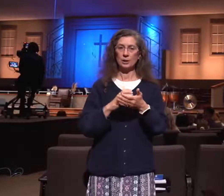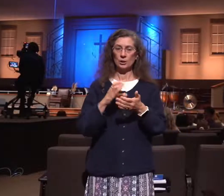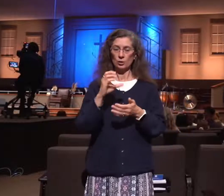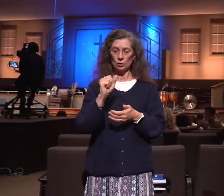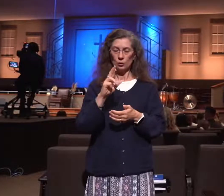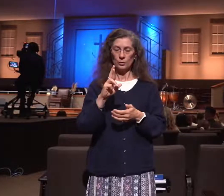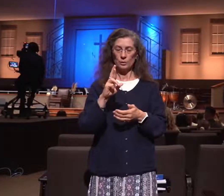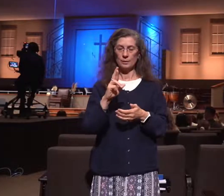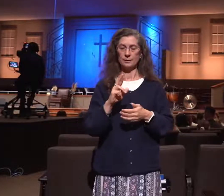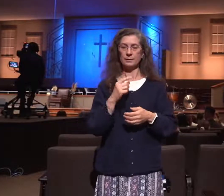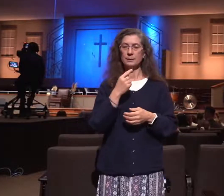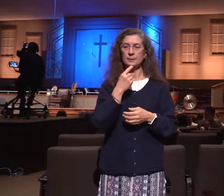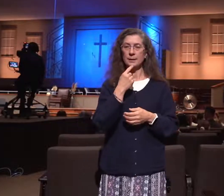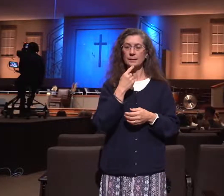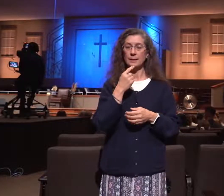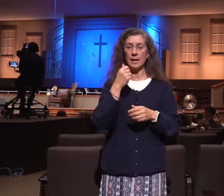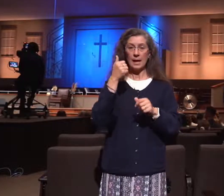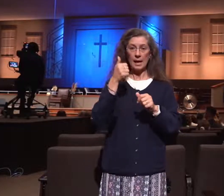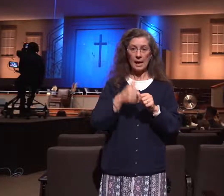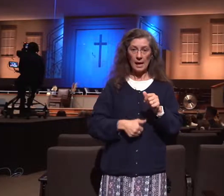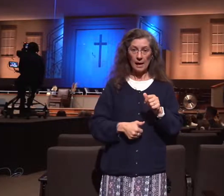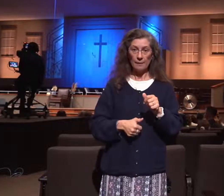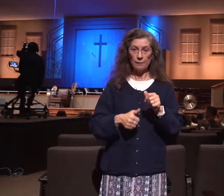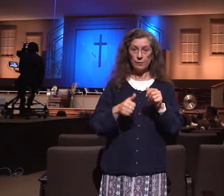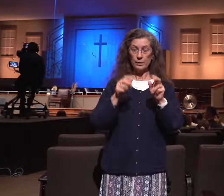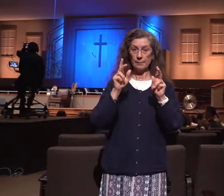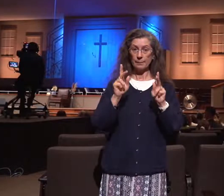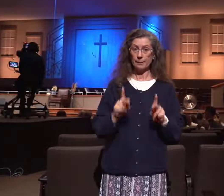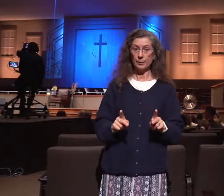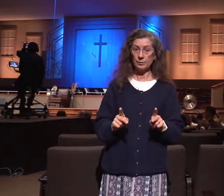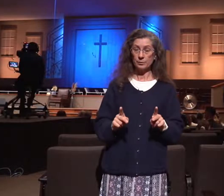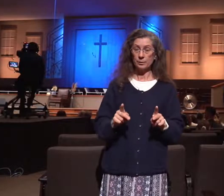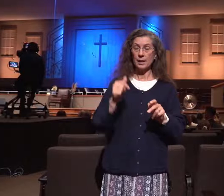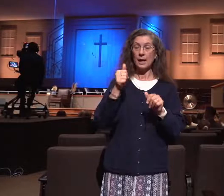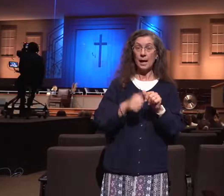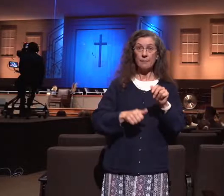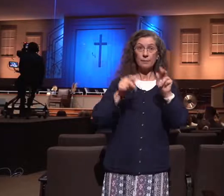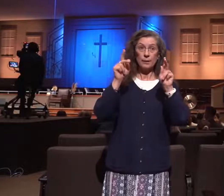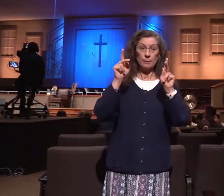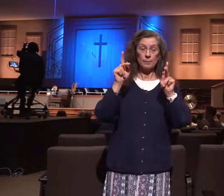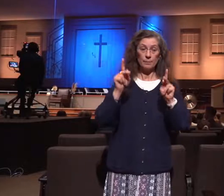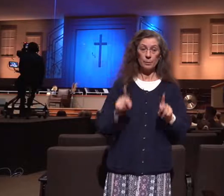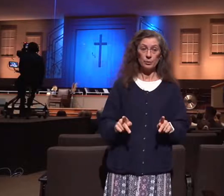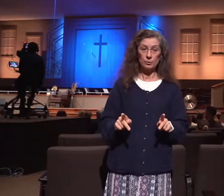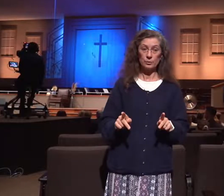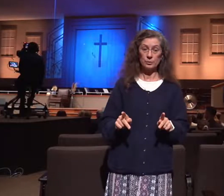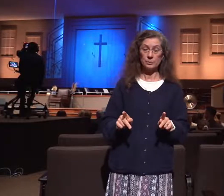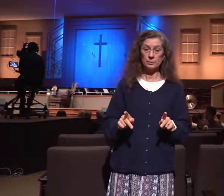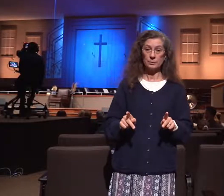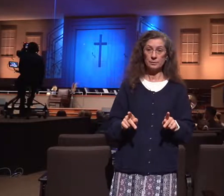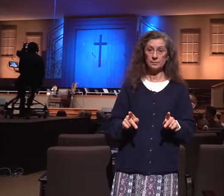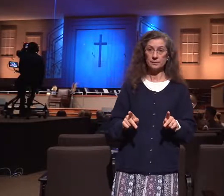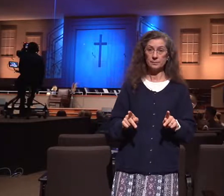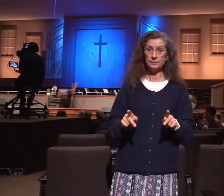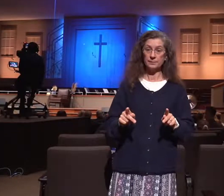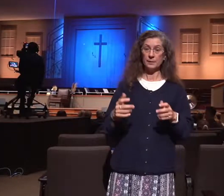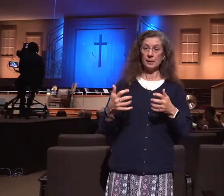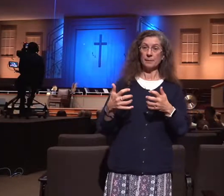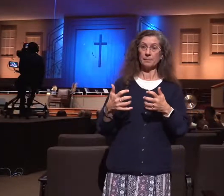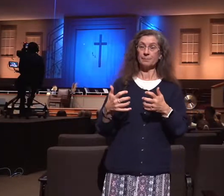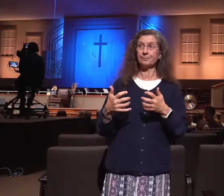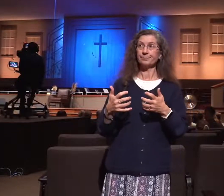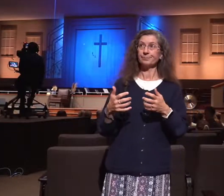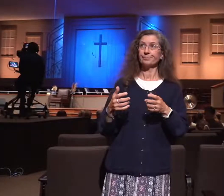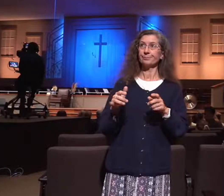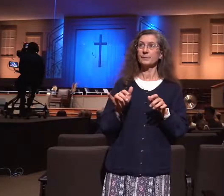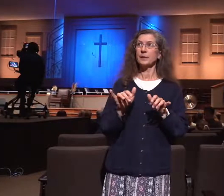2 Corinthians 9:7. Every man, now listen carefully. Every man, according as he purposeth in his